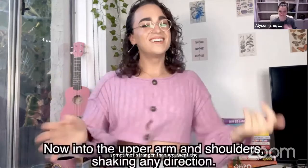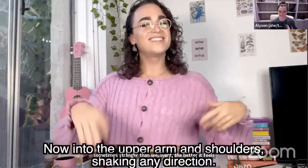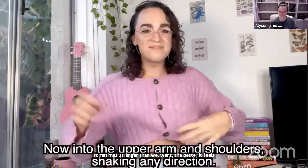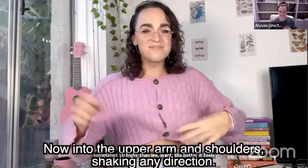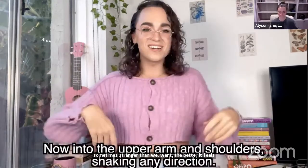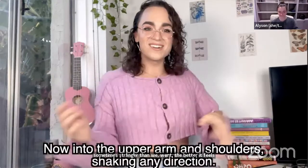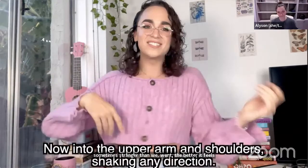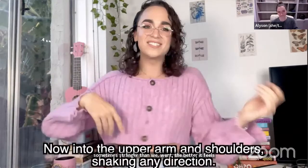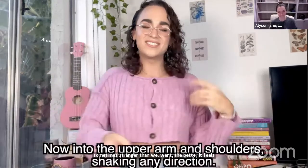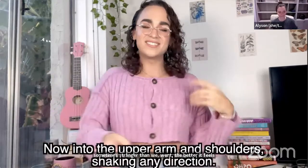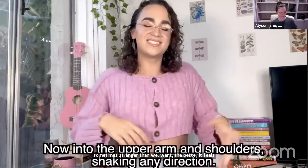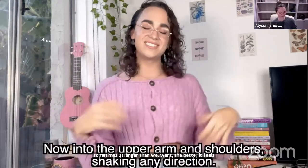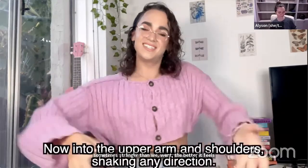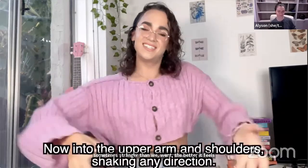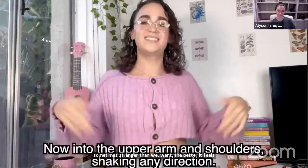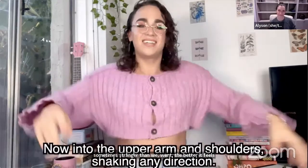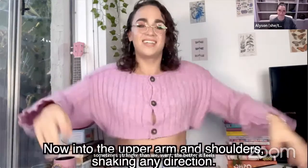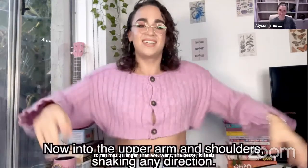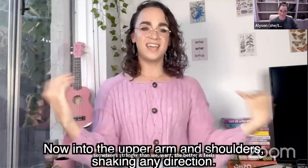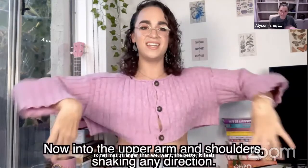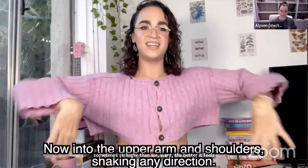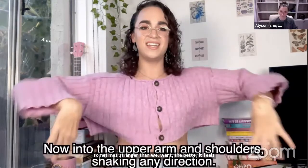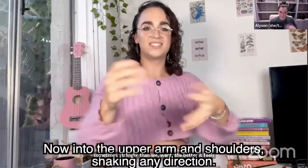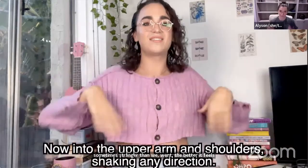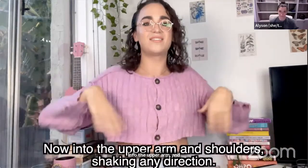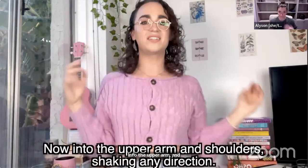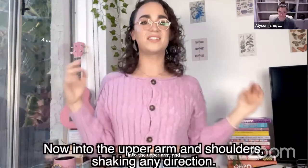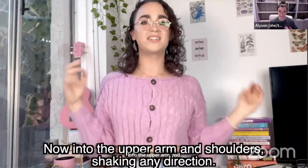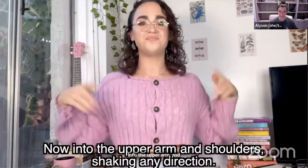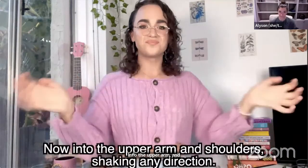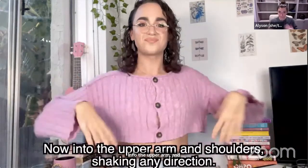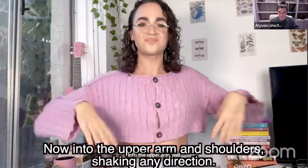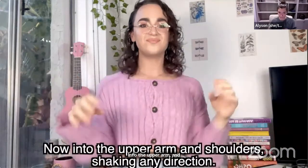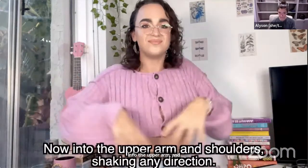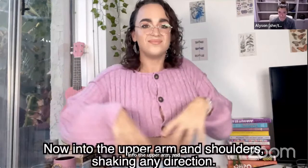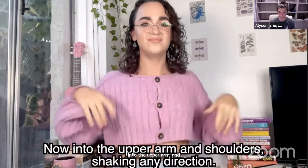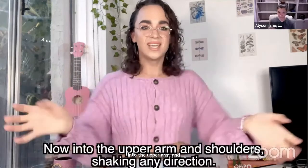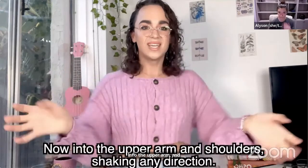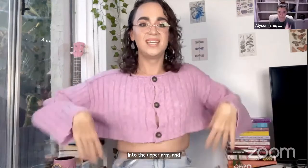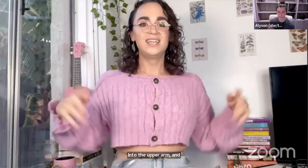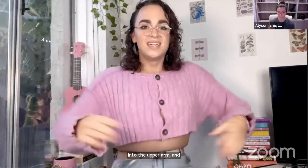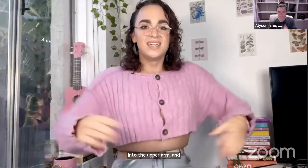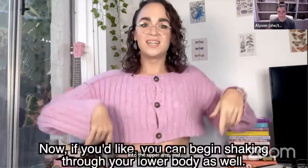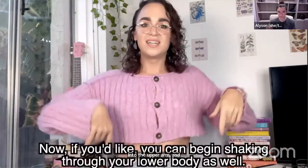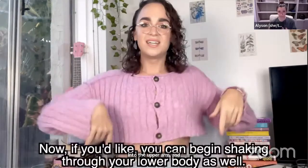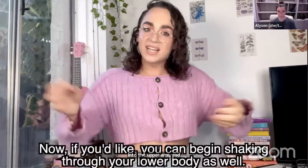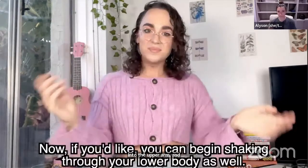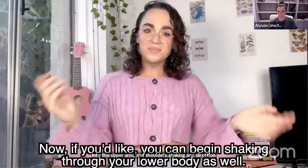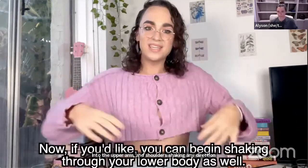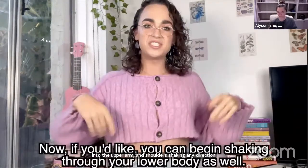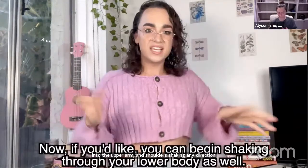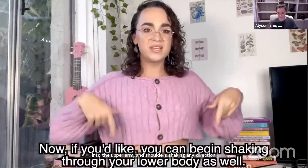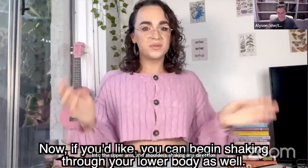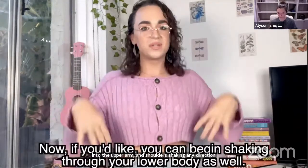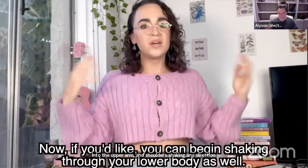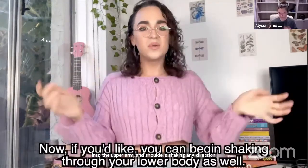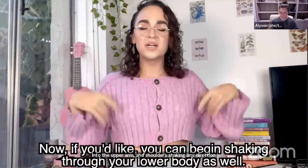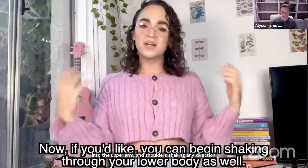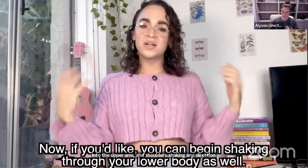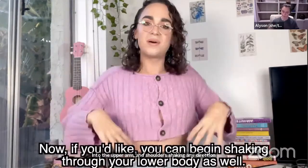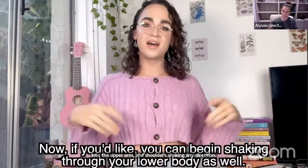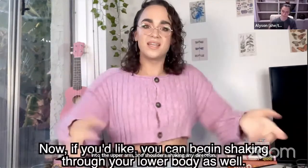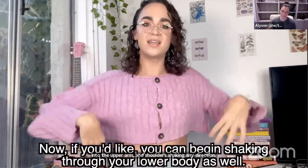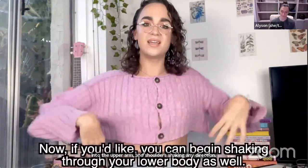Into the upper arm and shoulders, shaking any direction. Now, if you'd like, you can begin shaking through your